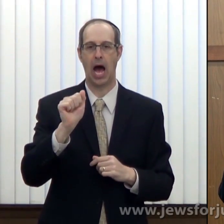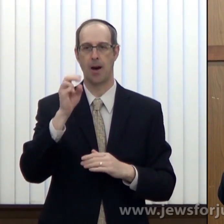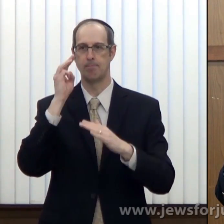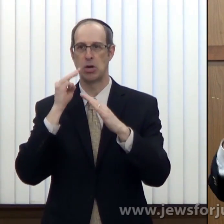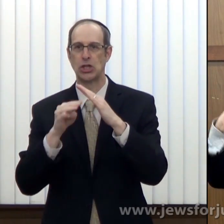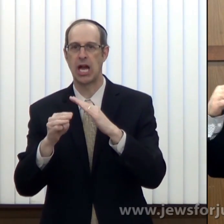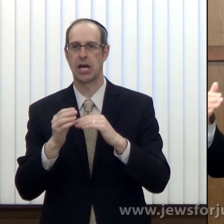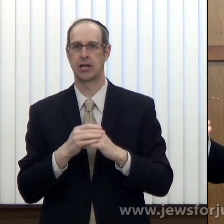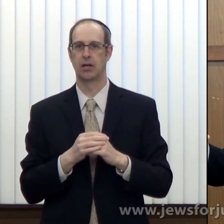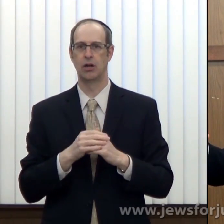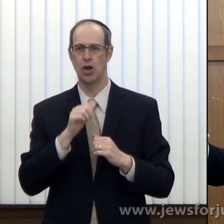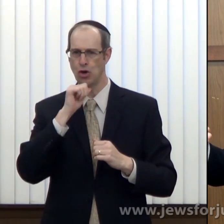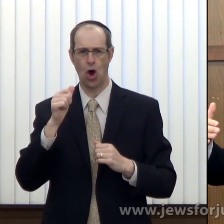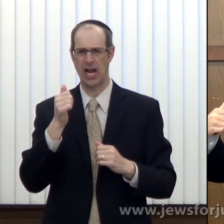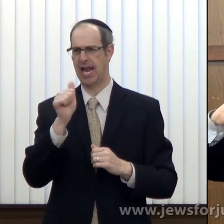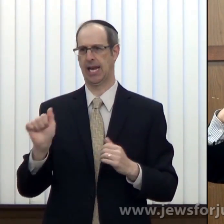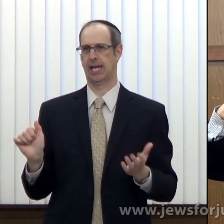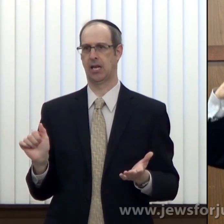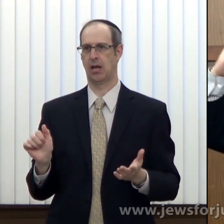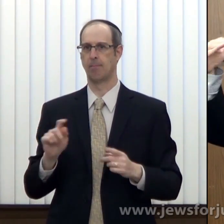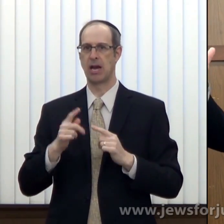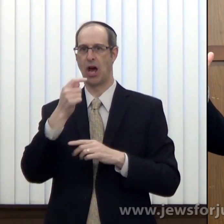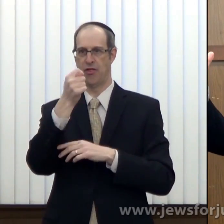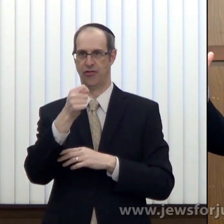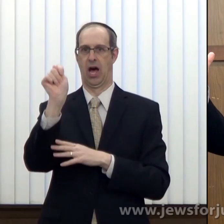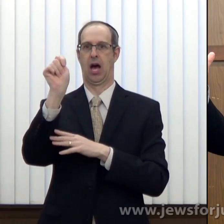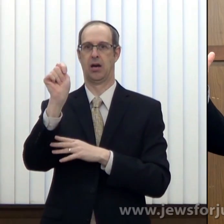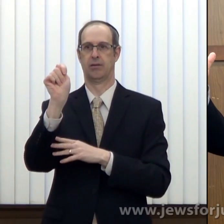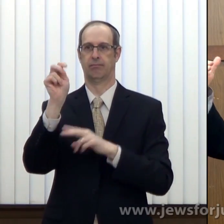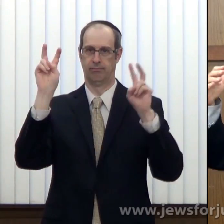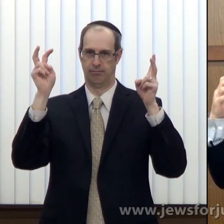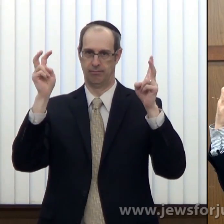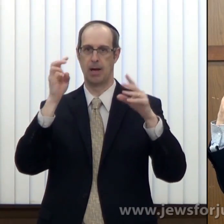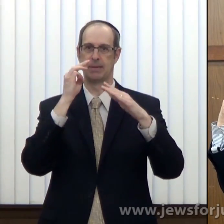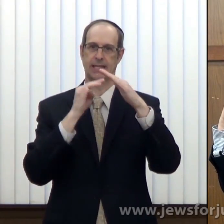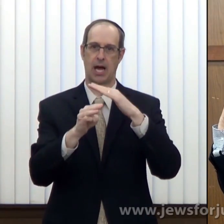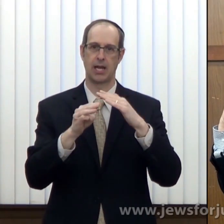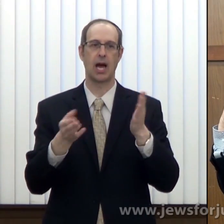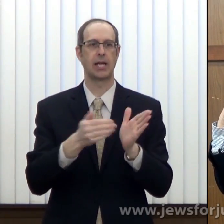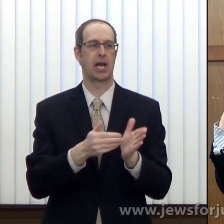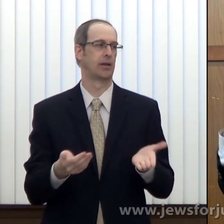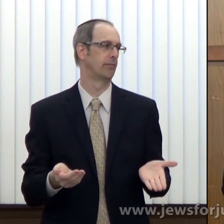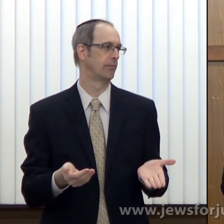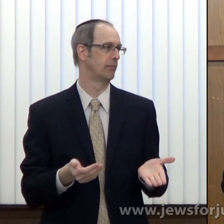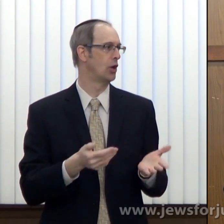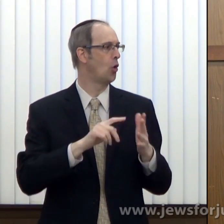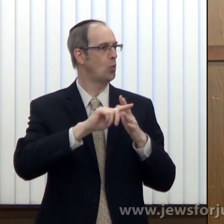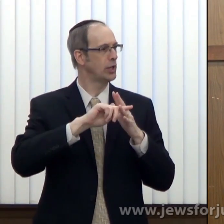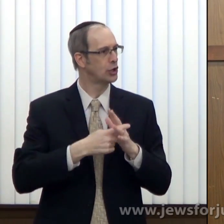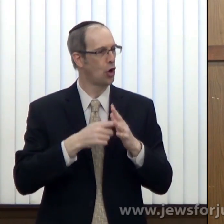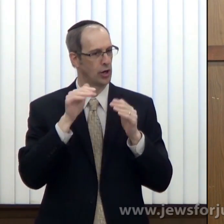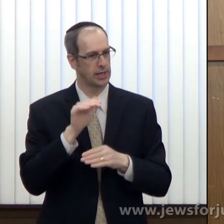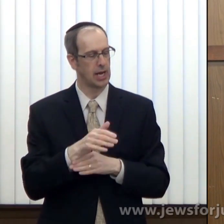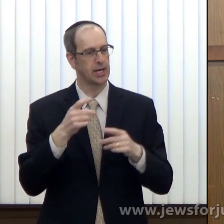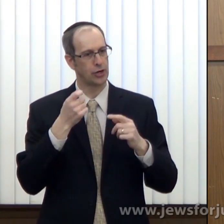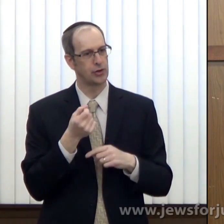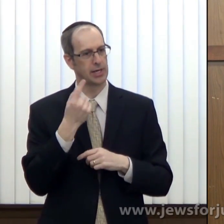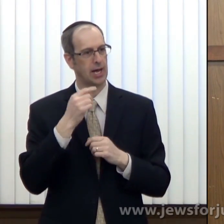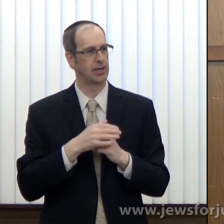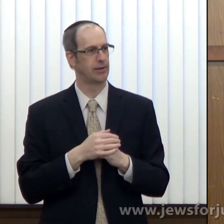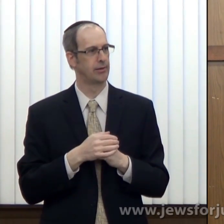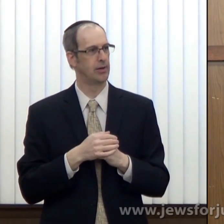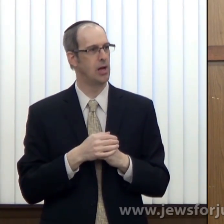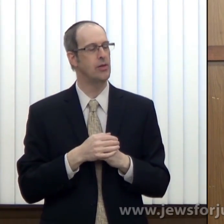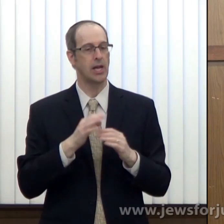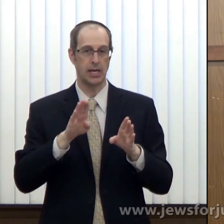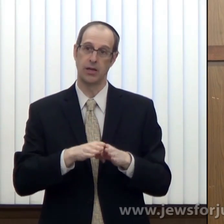Not just any Messiah, but the Messiah. So again, we start off tonight understanding that